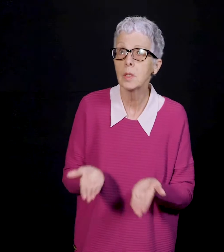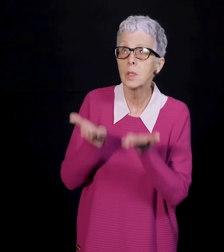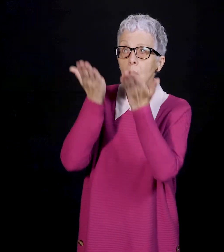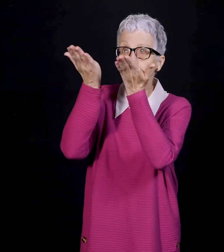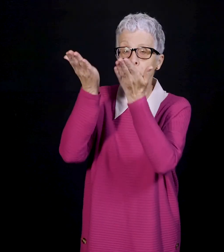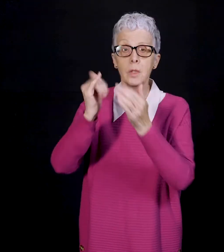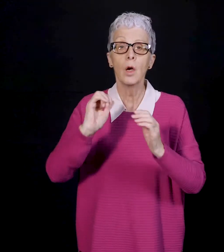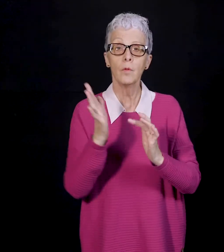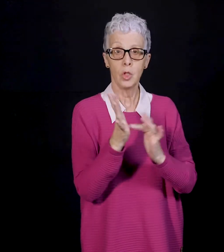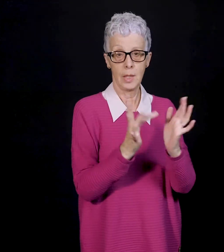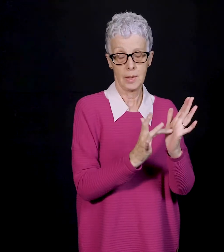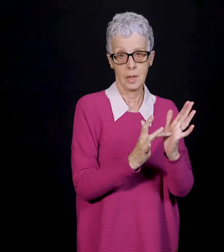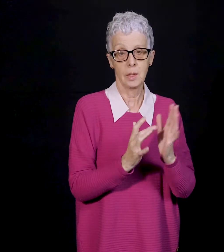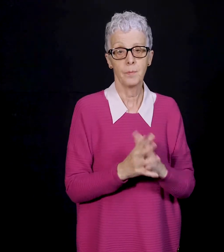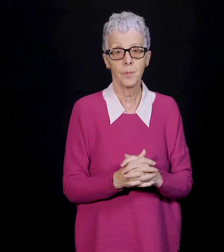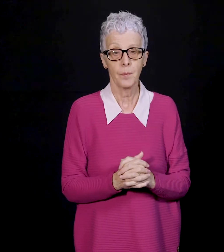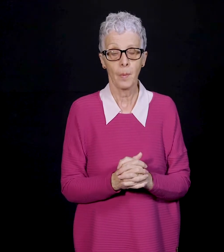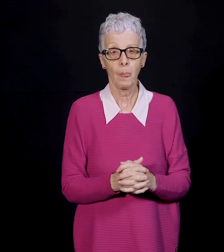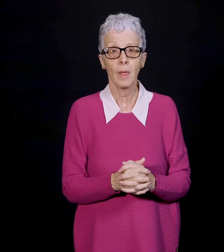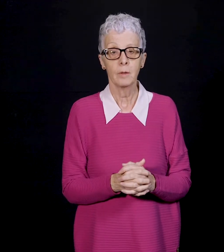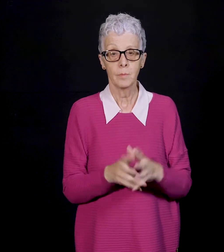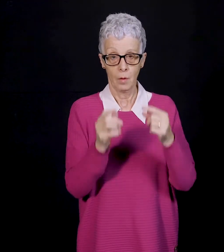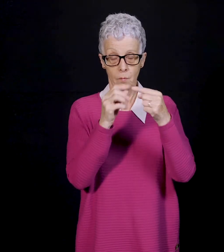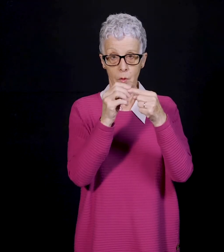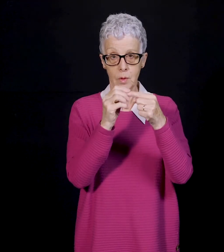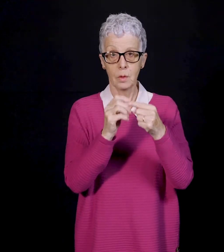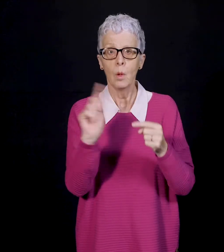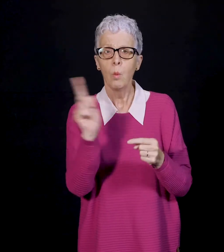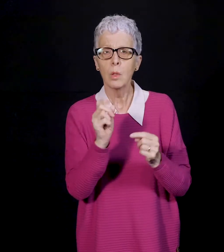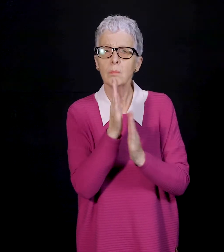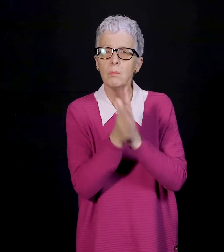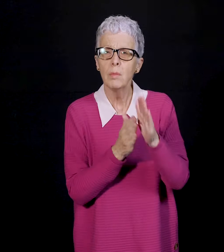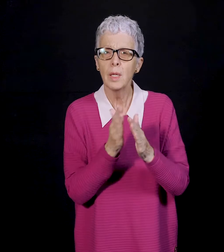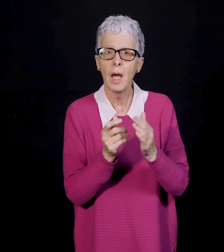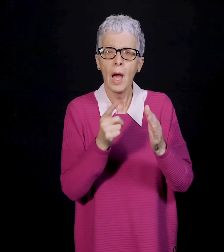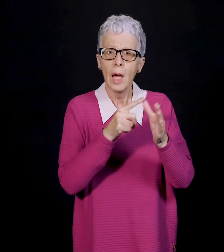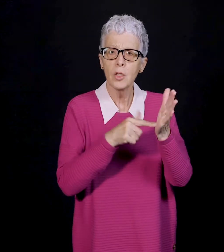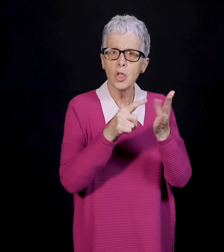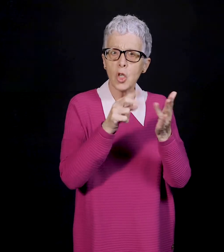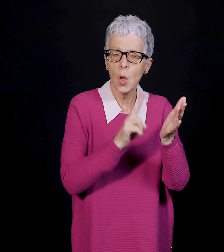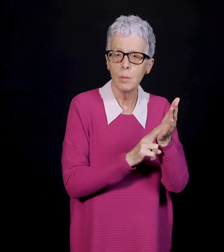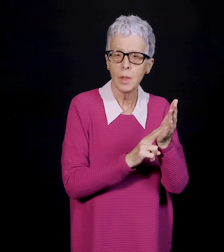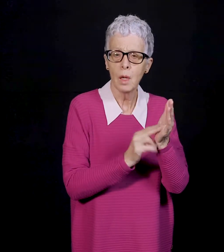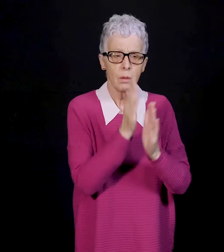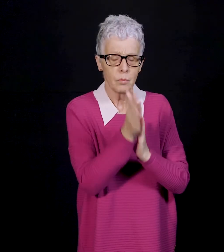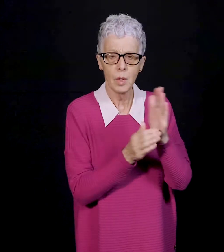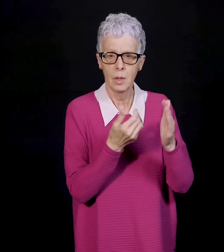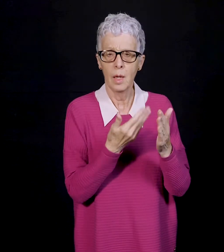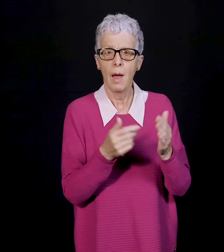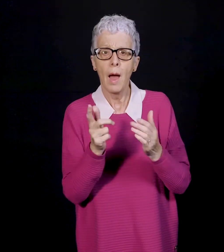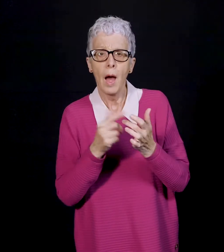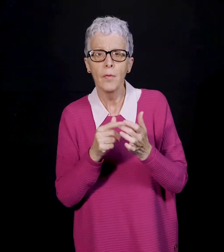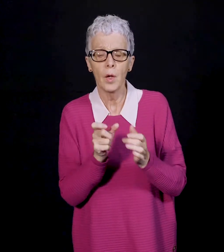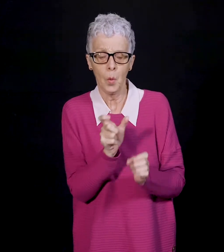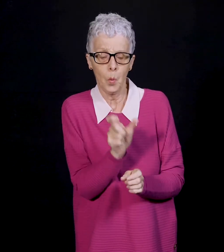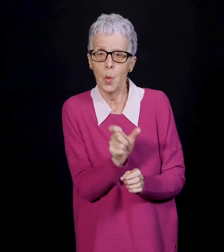Jesus Christ. But first of all, let me explain what is meant by the word atonement. Essentially, if you were to choose another